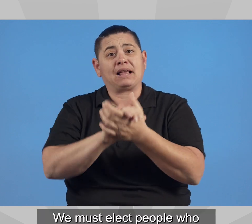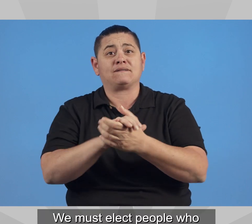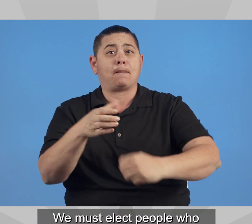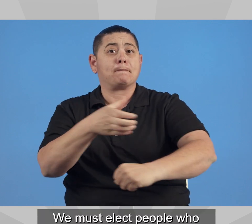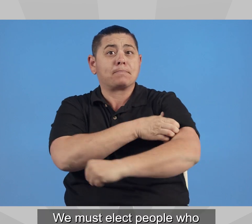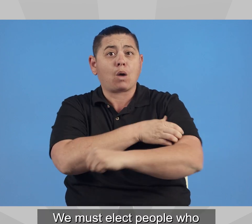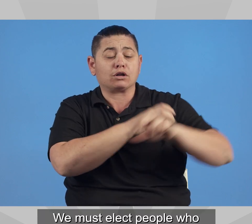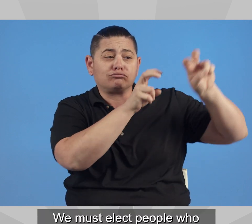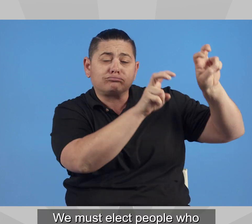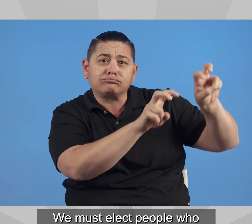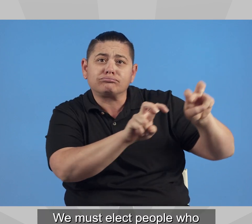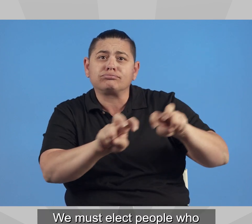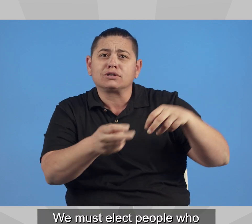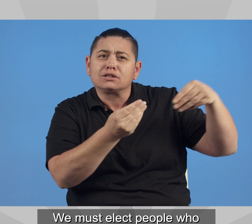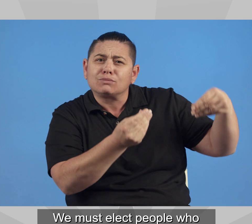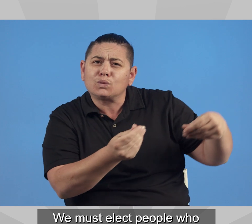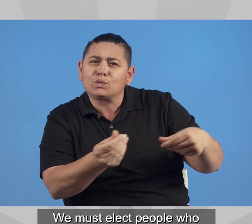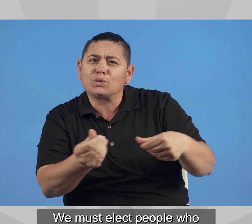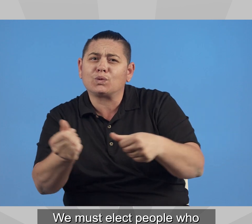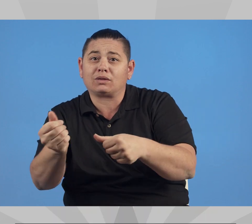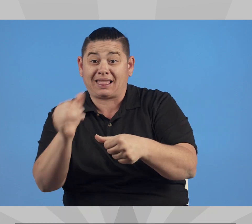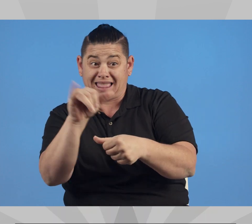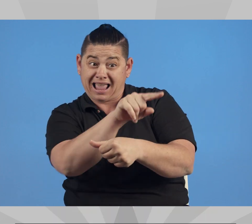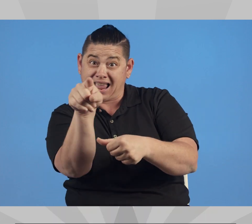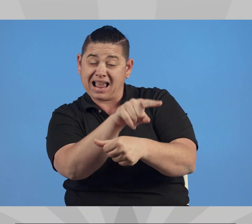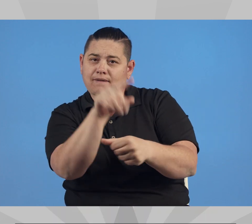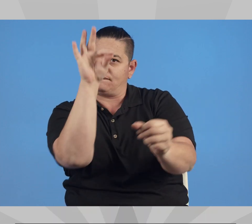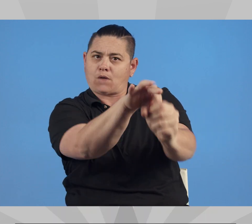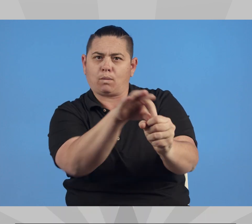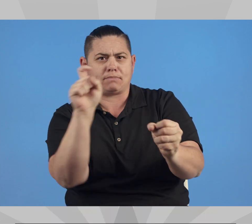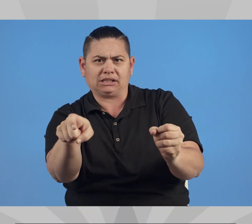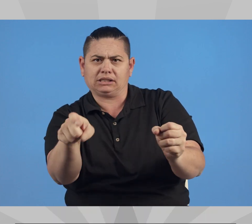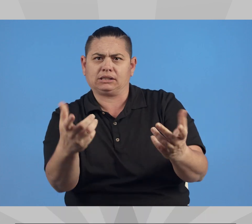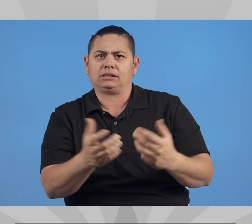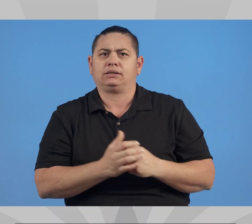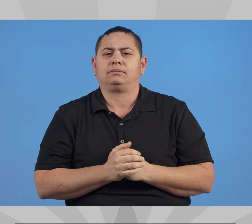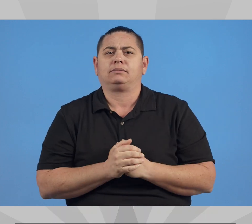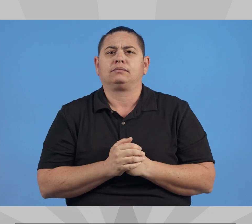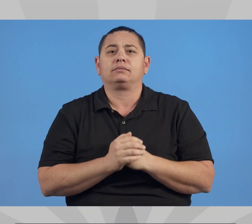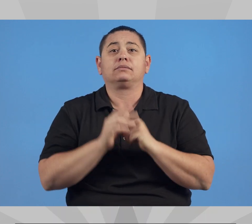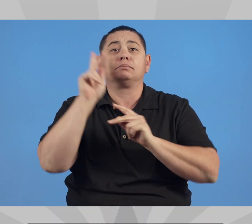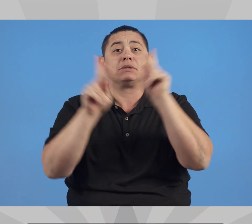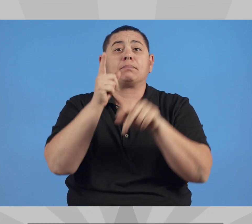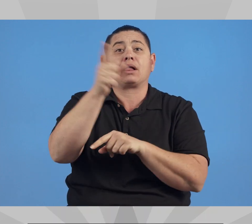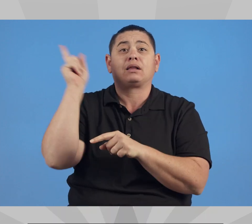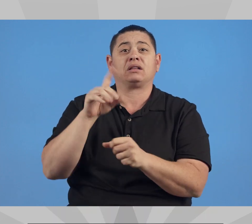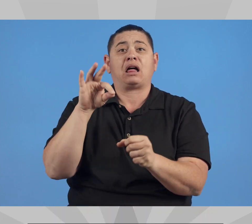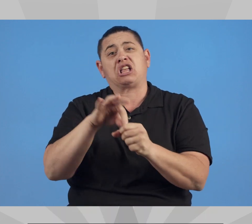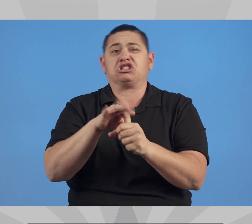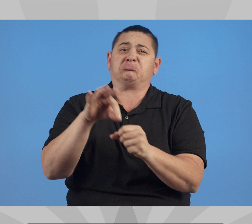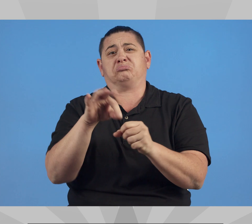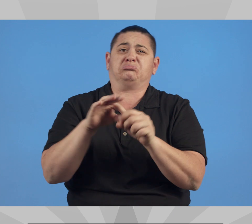We must elect people who believe in the peaceful transfer of power and not give election deniers who push